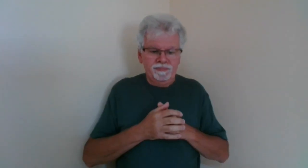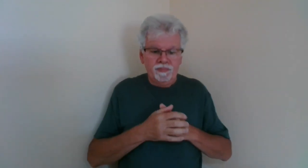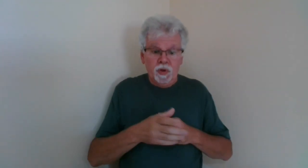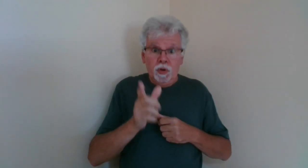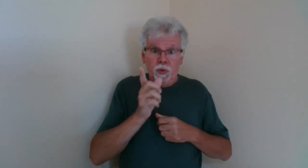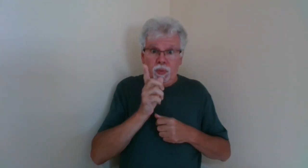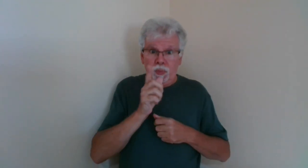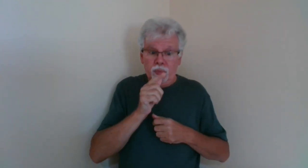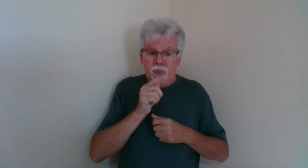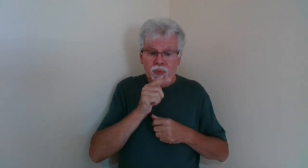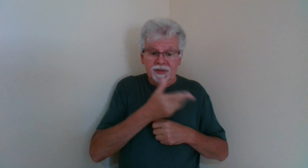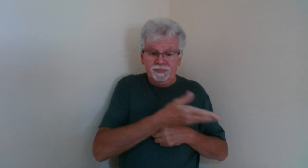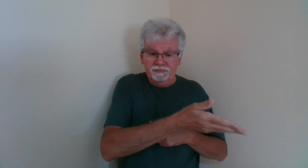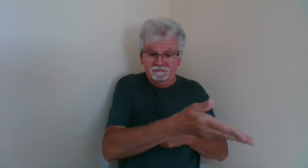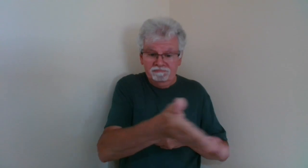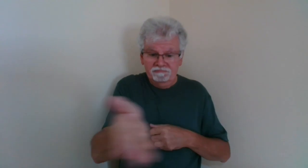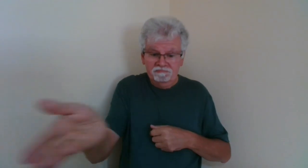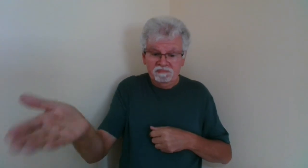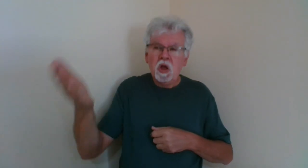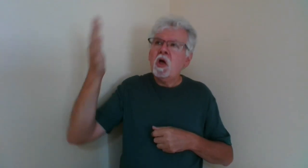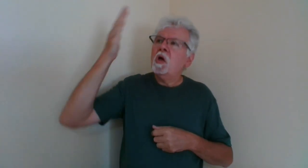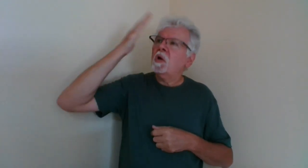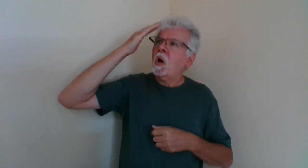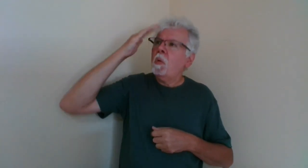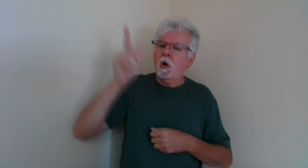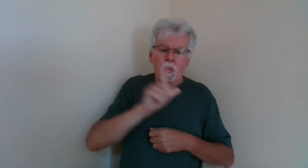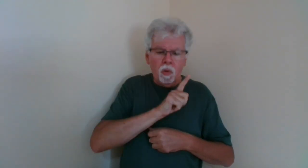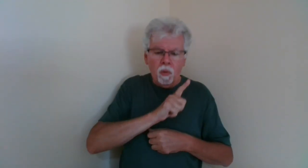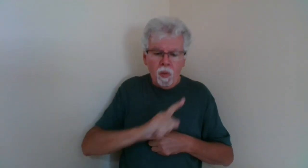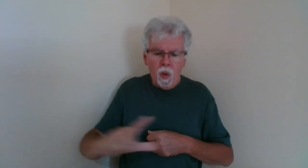the mind of the Lord?